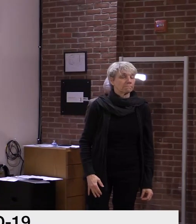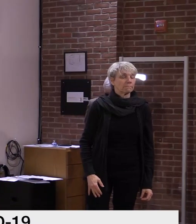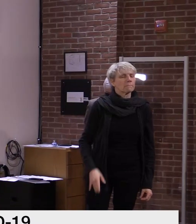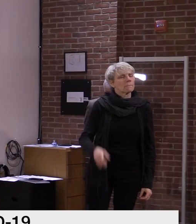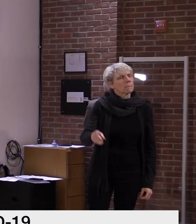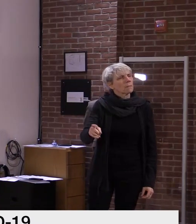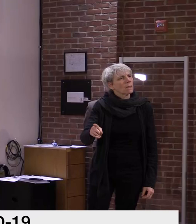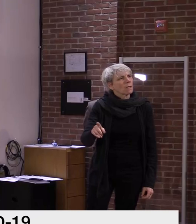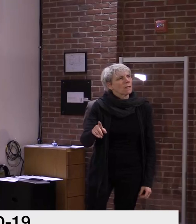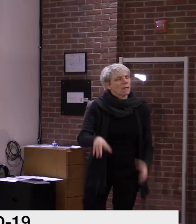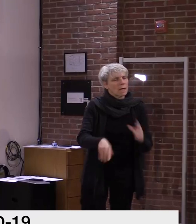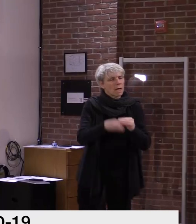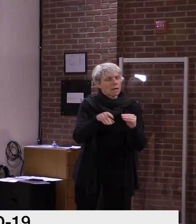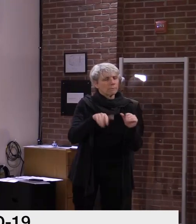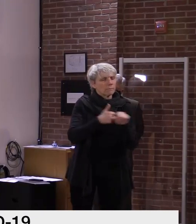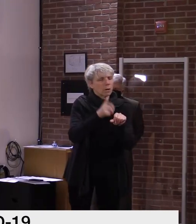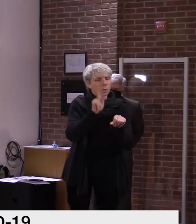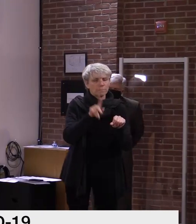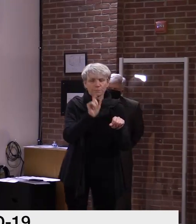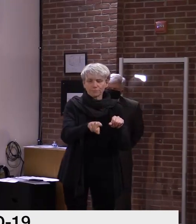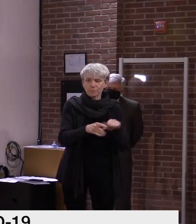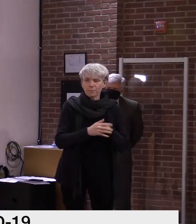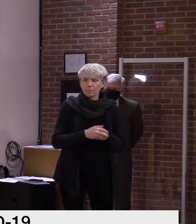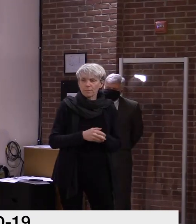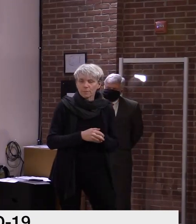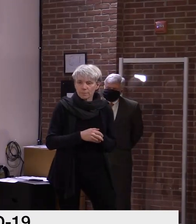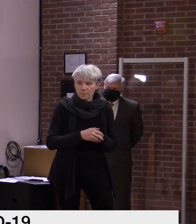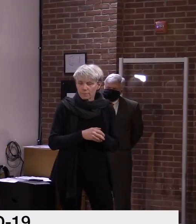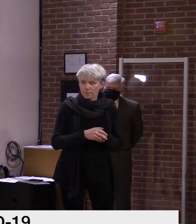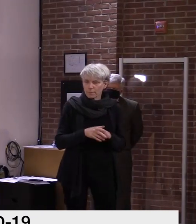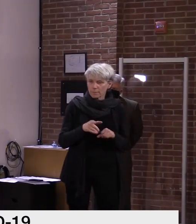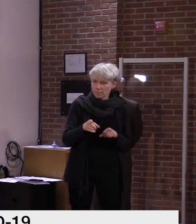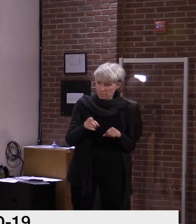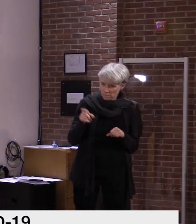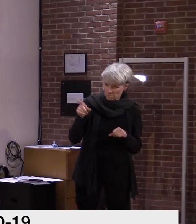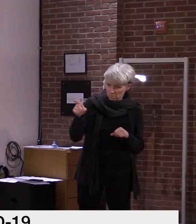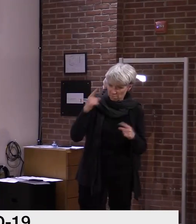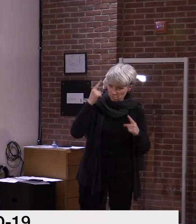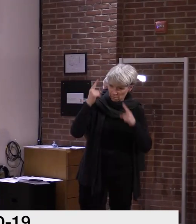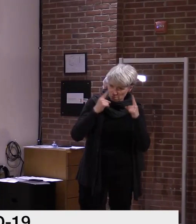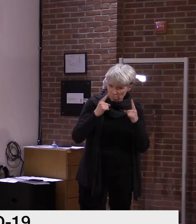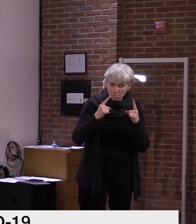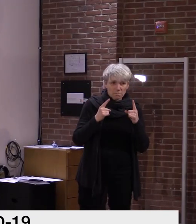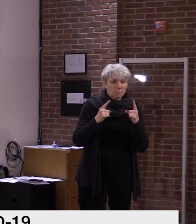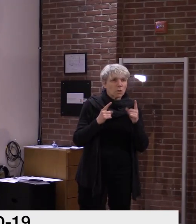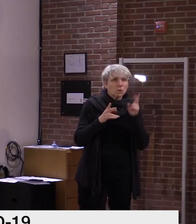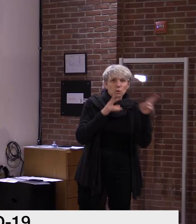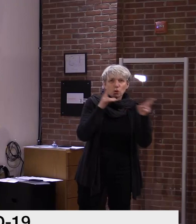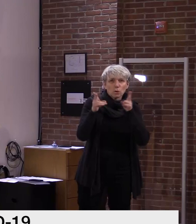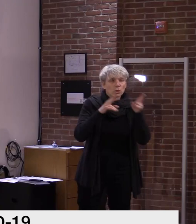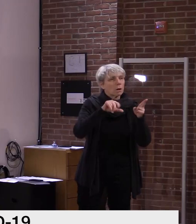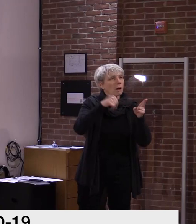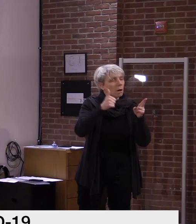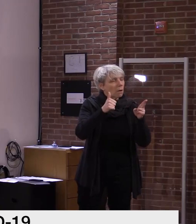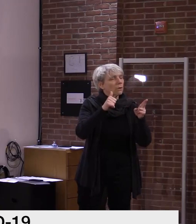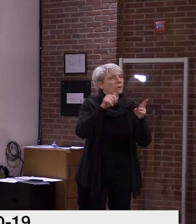Have you thought, or have you joined with the other governors that are on the national